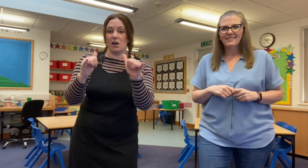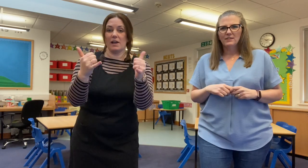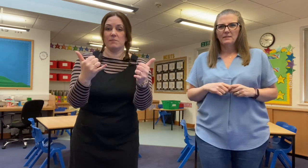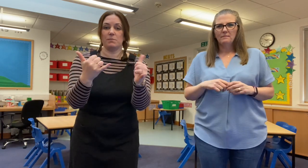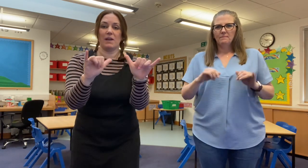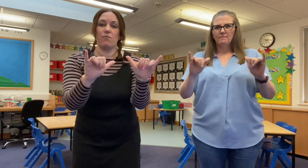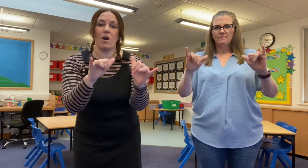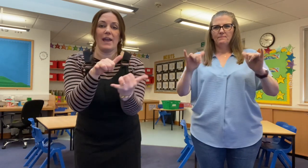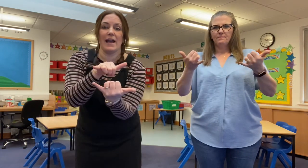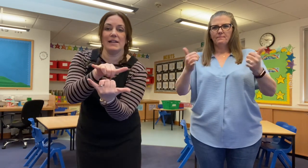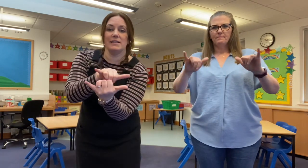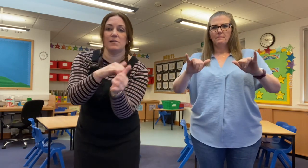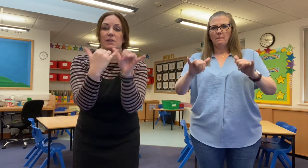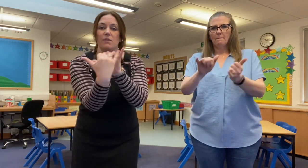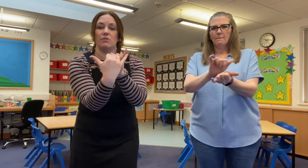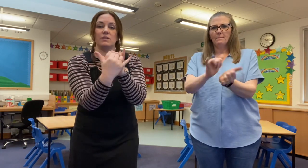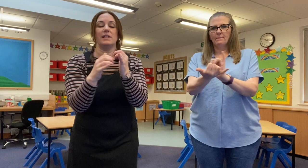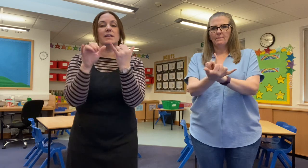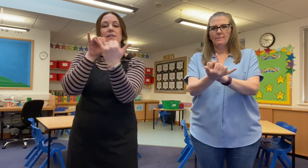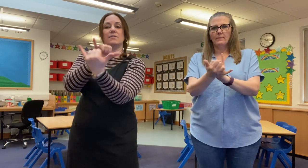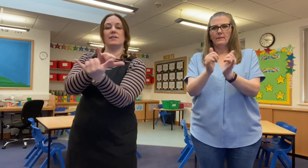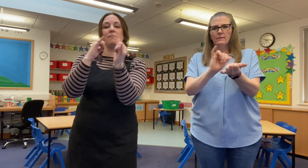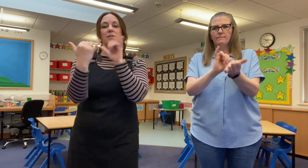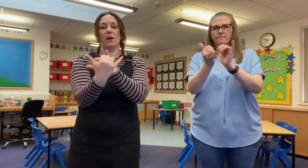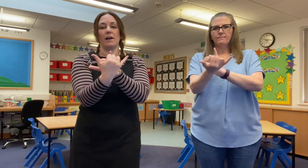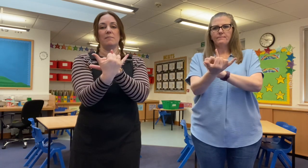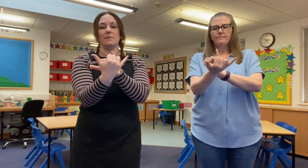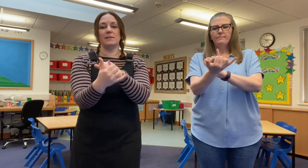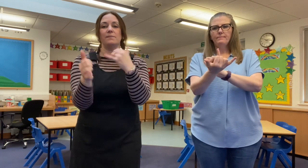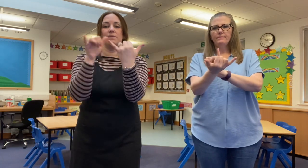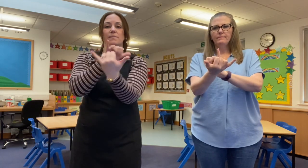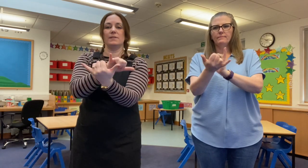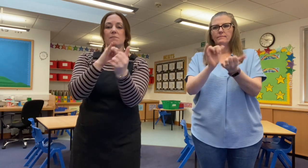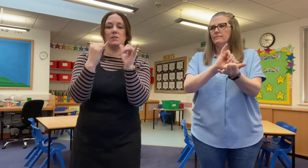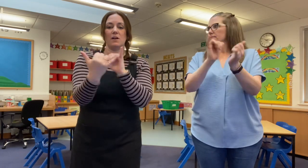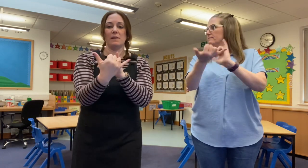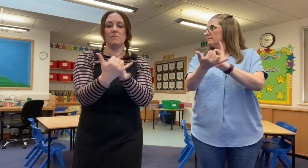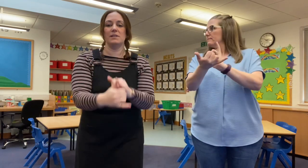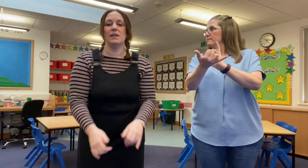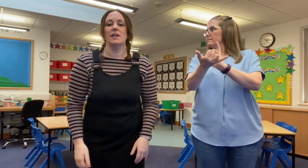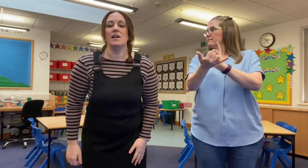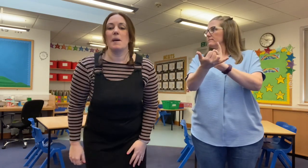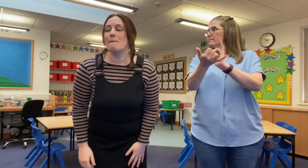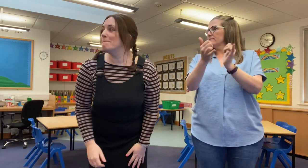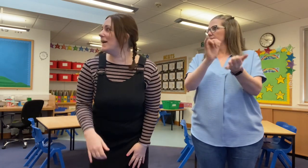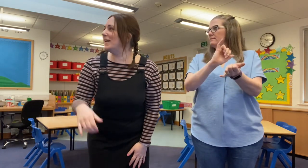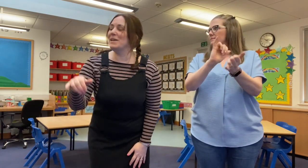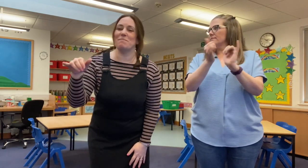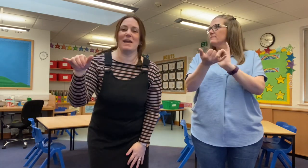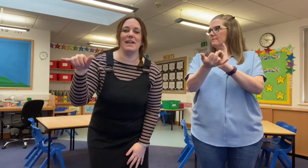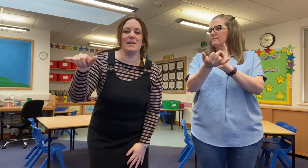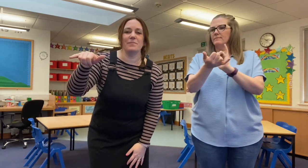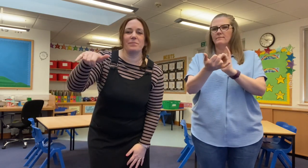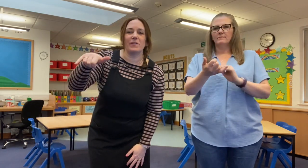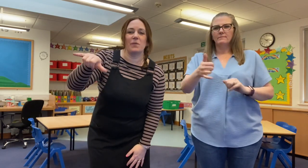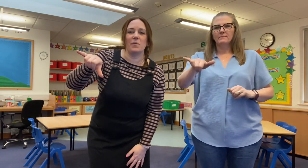Sometimes we have white hands and we go across like this. So sometimes, sometimes, maybe we